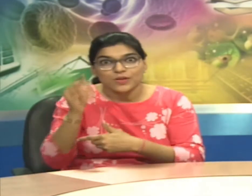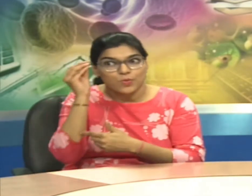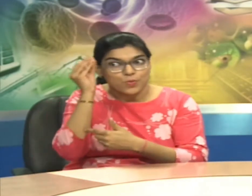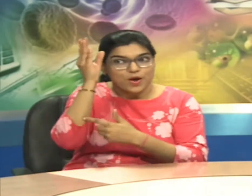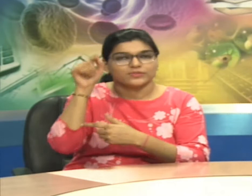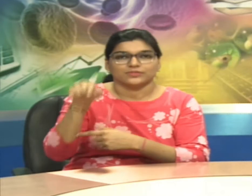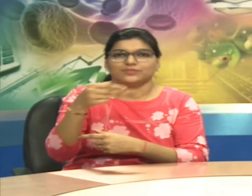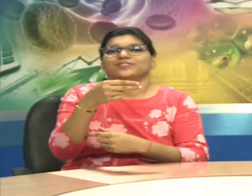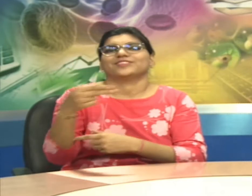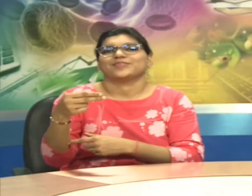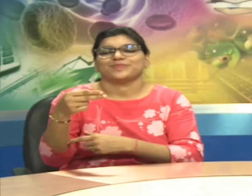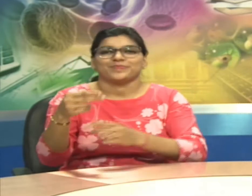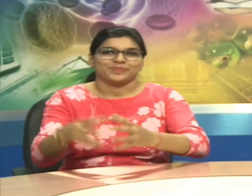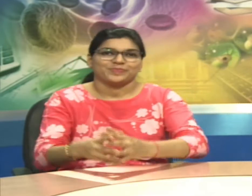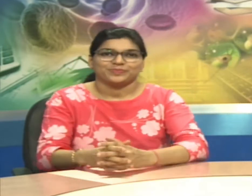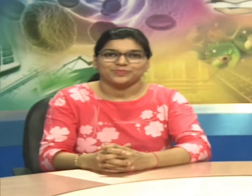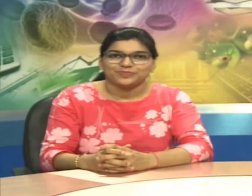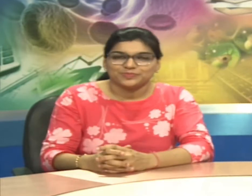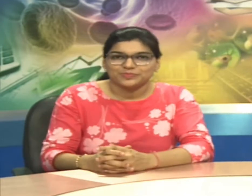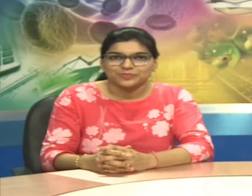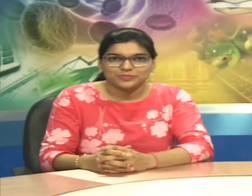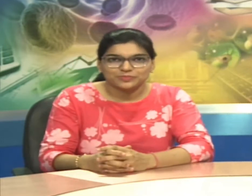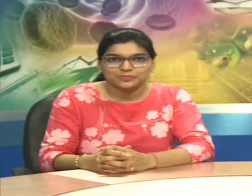it. So this action is termed as aware.